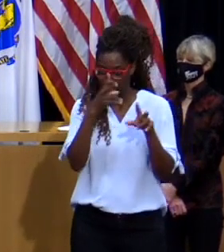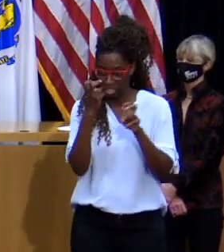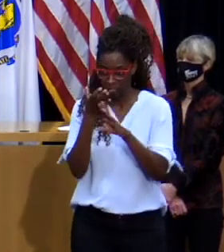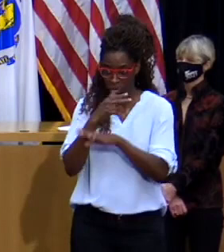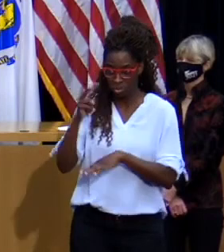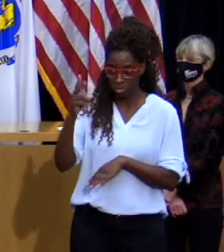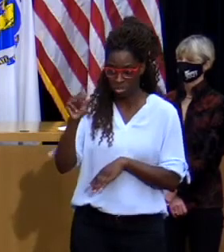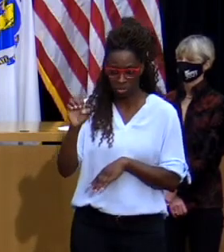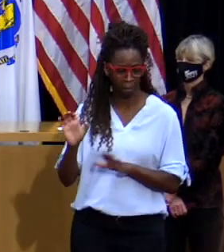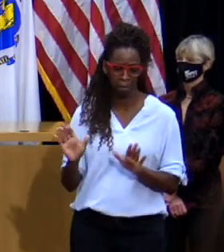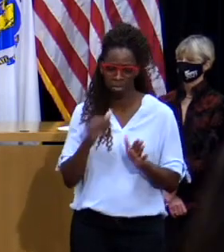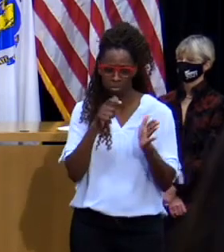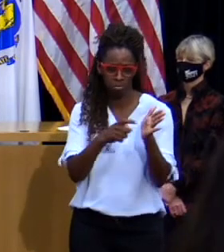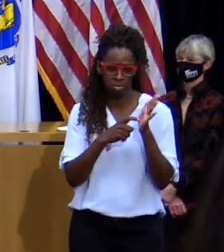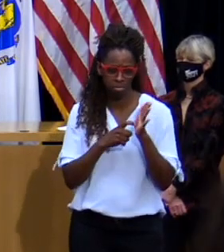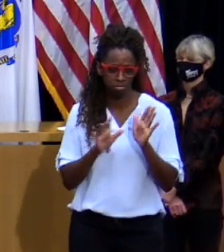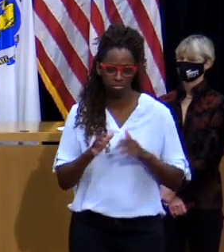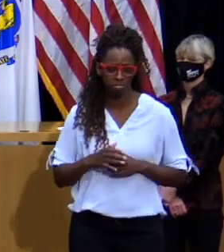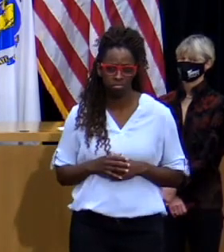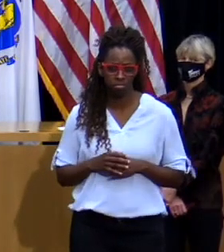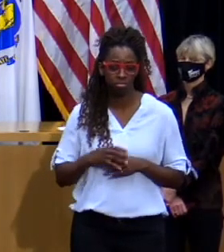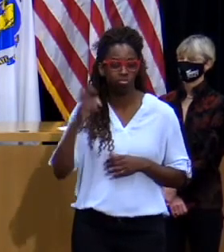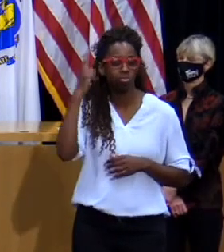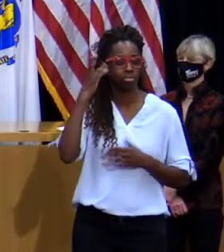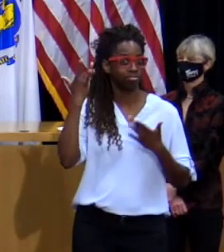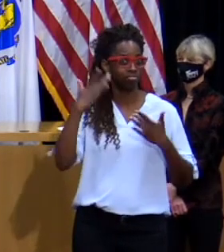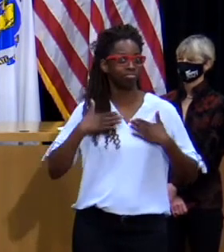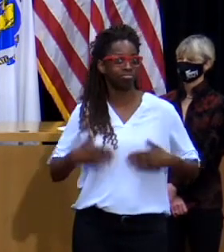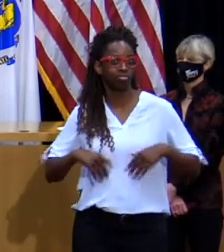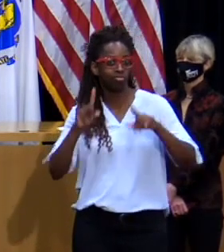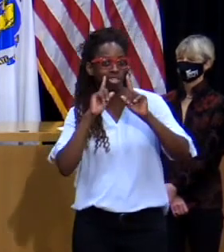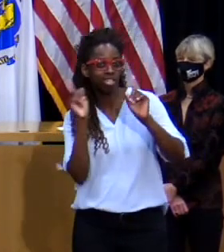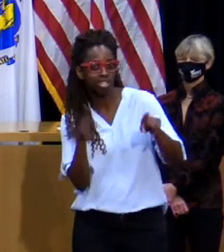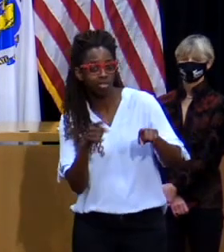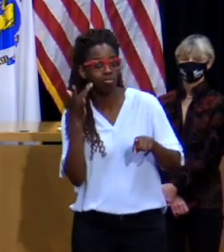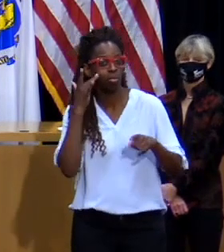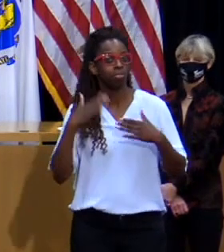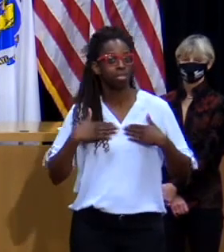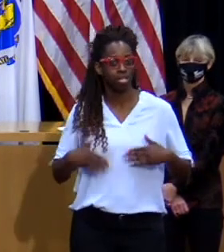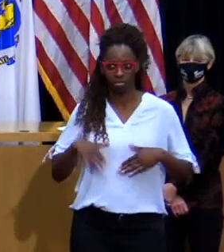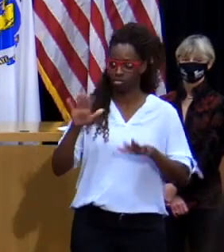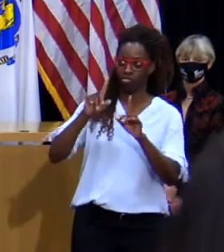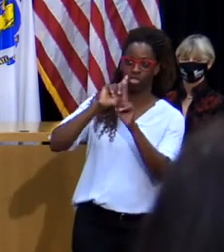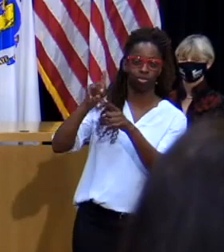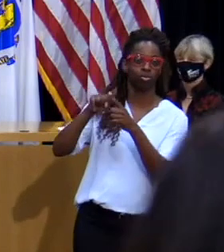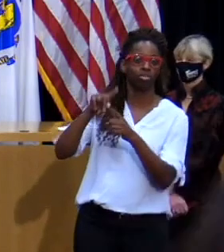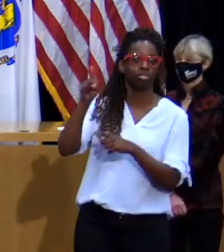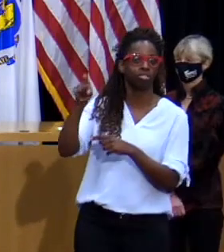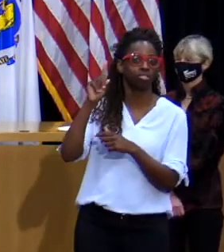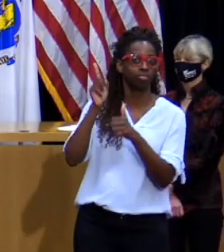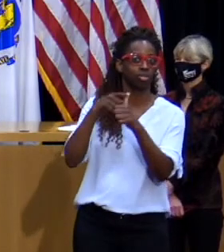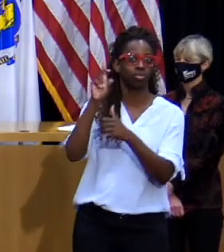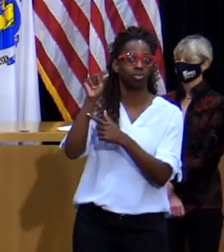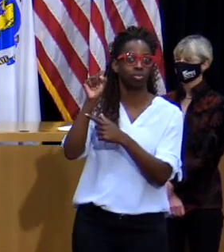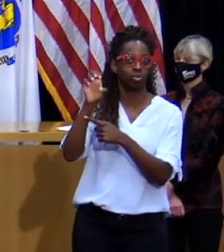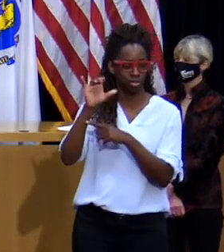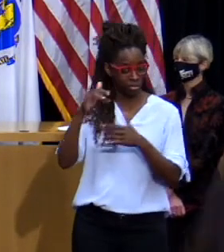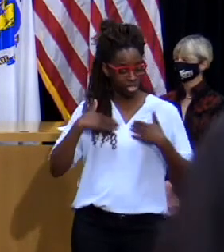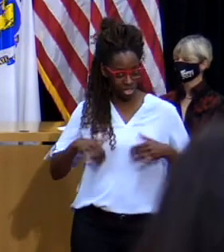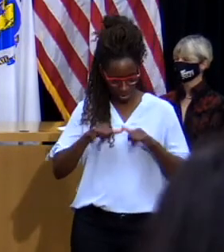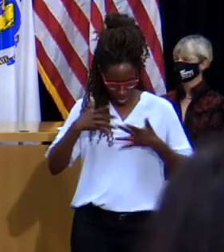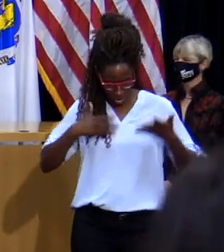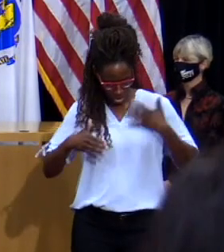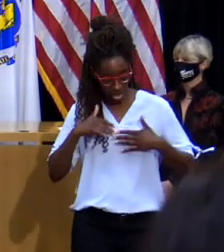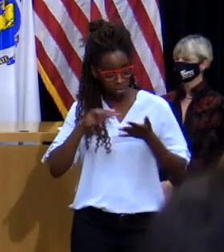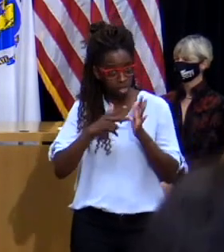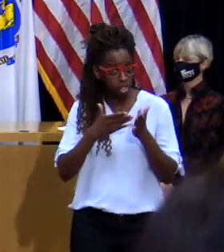You're developing the immunity. So much as, of course, none of us would like to have some muscle aches for a day, they're very transient. In some of the studies, they've been over